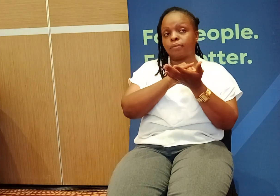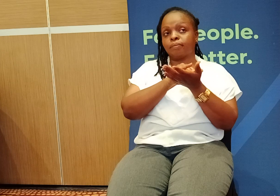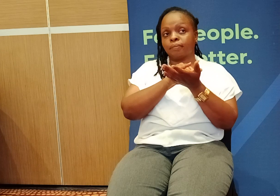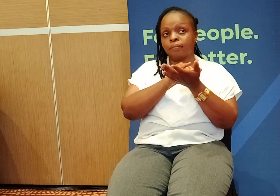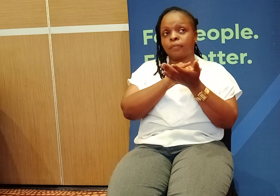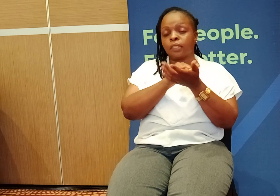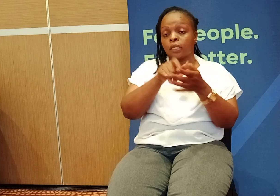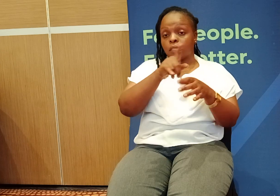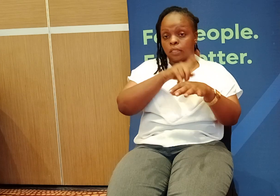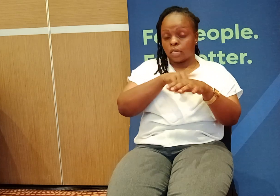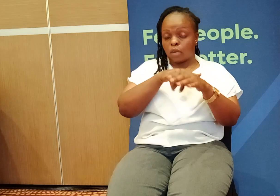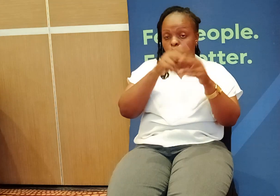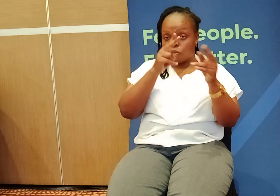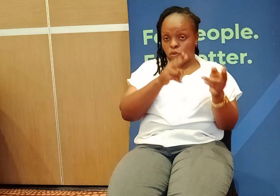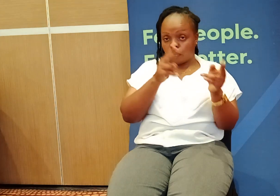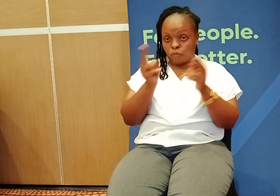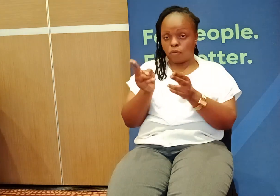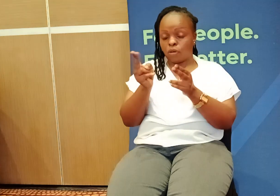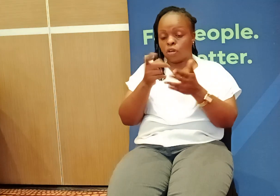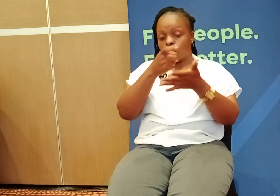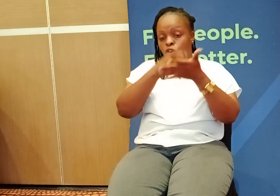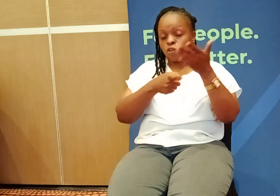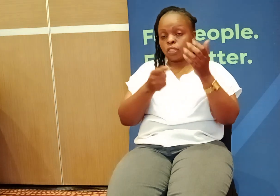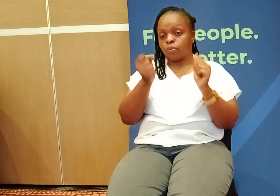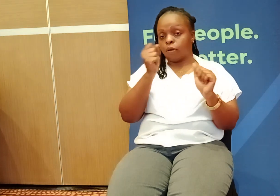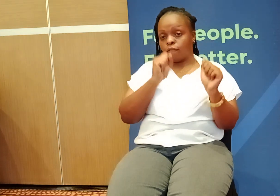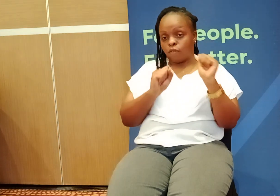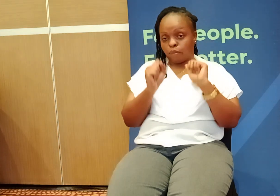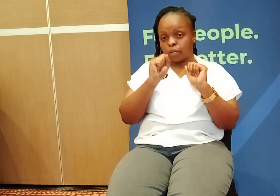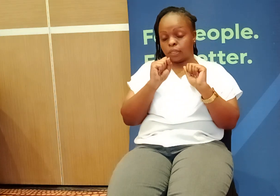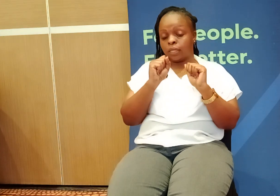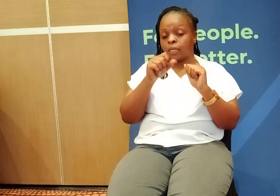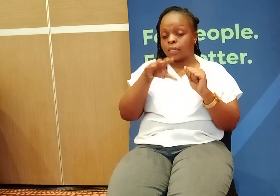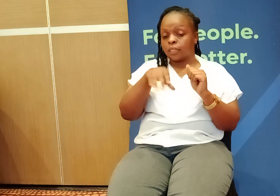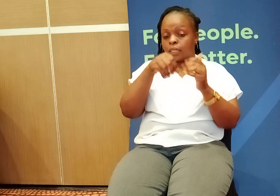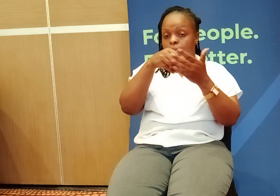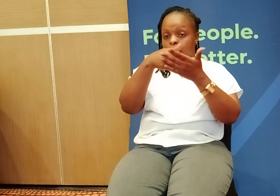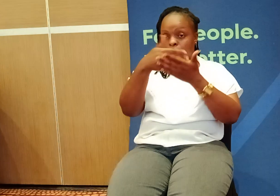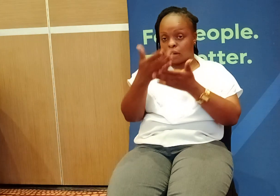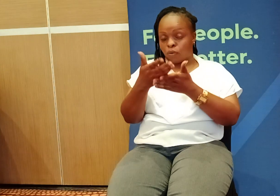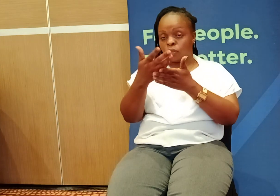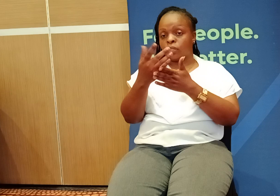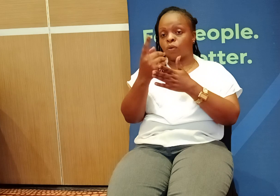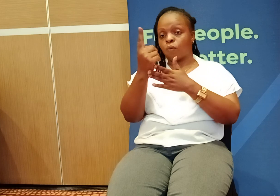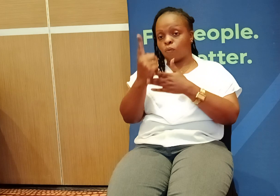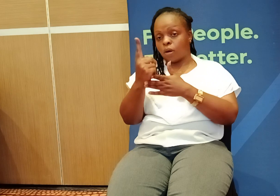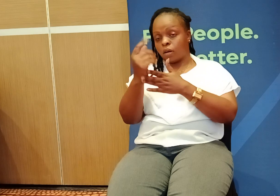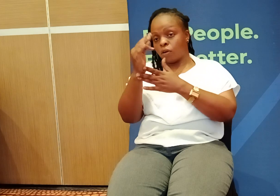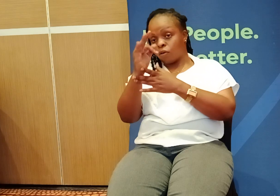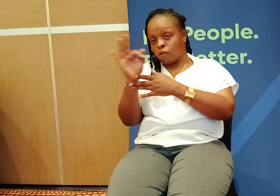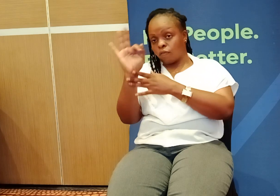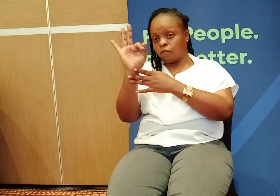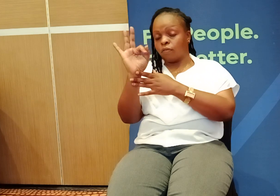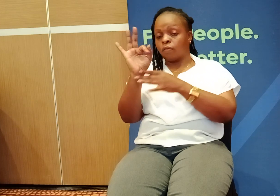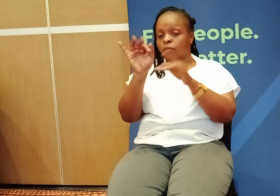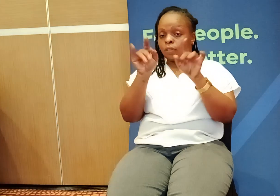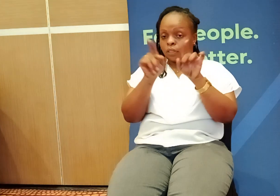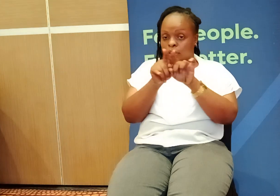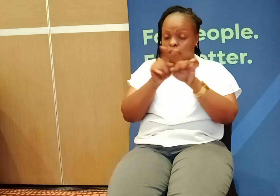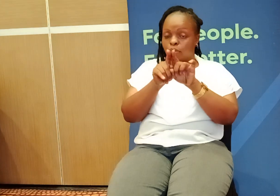When we normalize the cost performance, so taking out one-offs, as I said earlier, we acquired